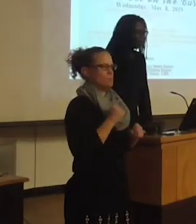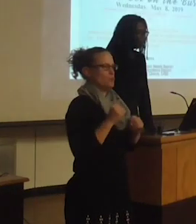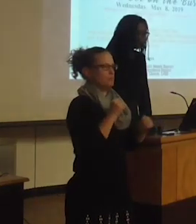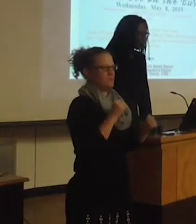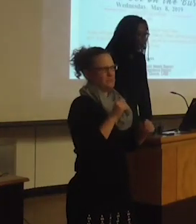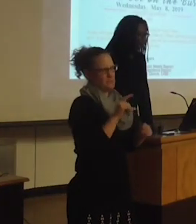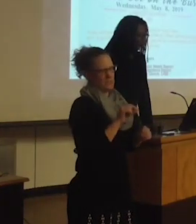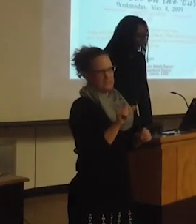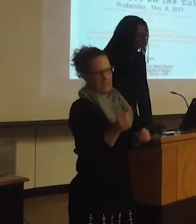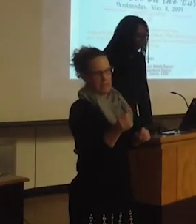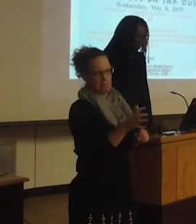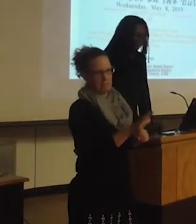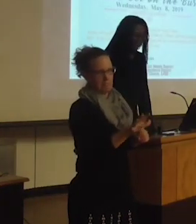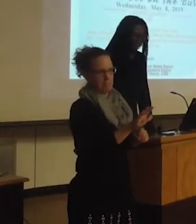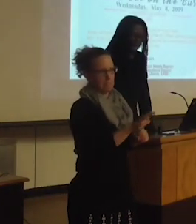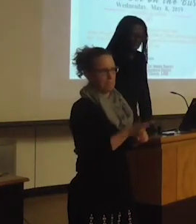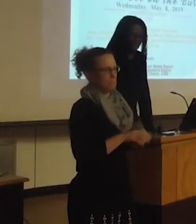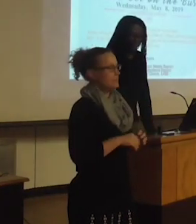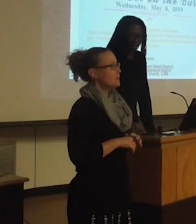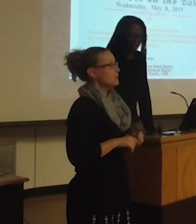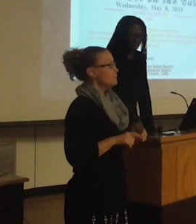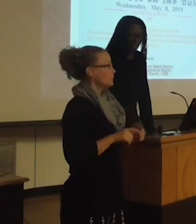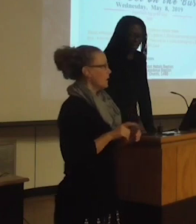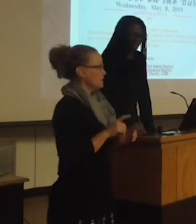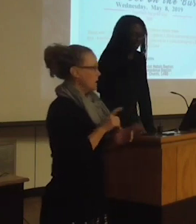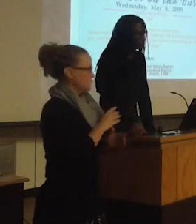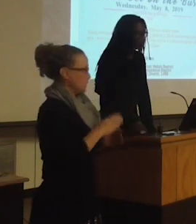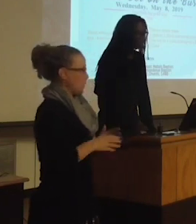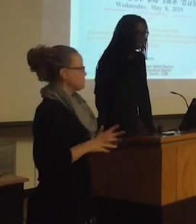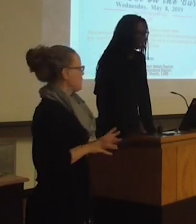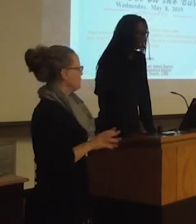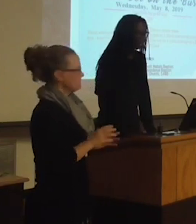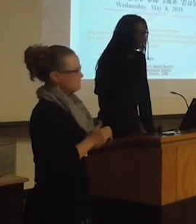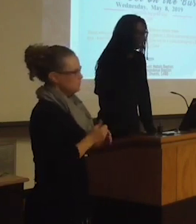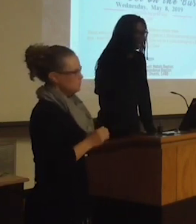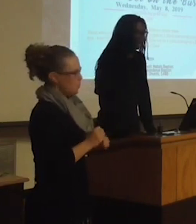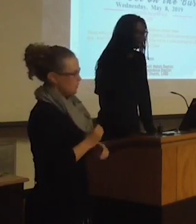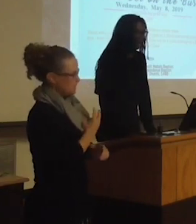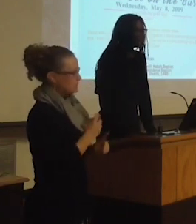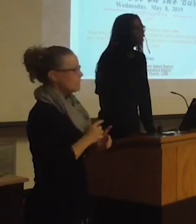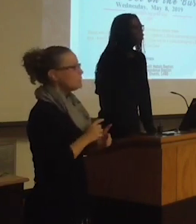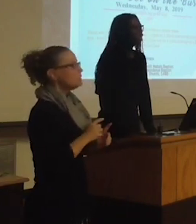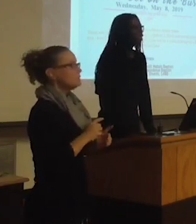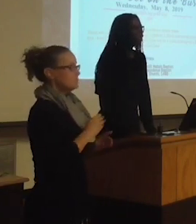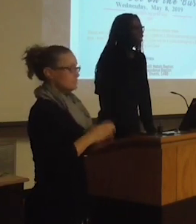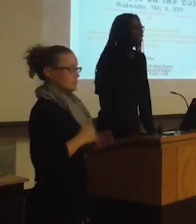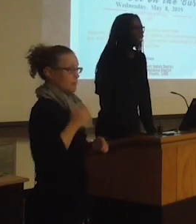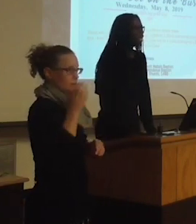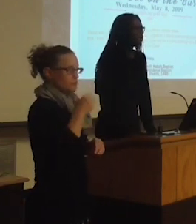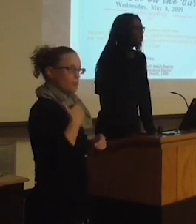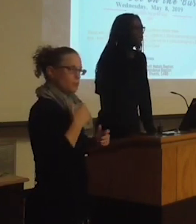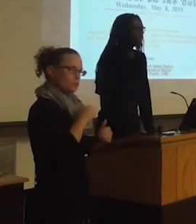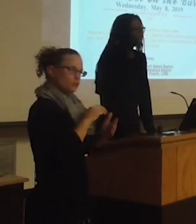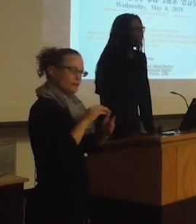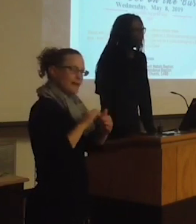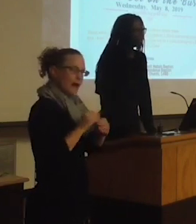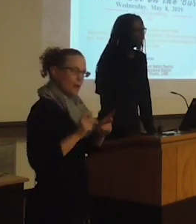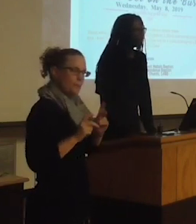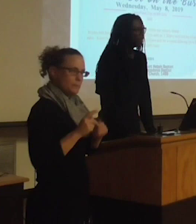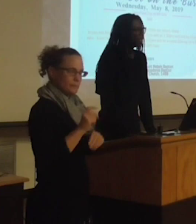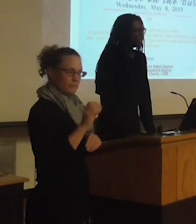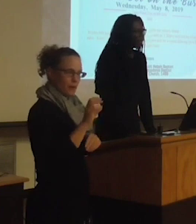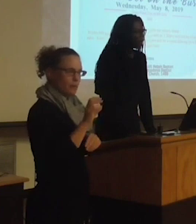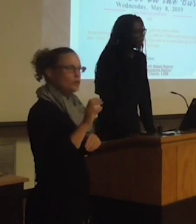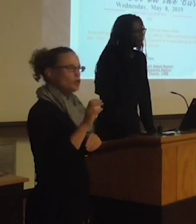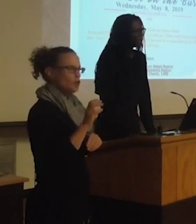2010s. But as I close out, and I just have a few more slides here, I want to address the ways that like people of color